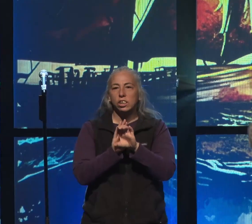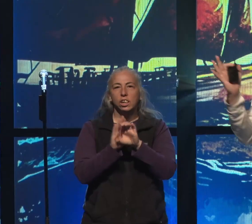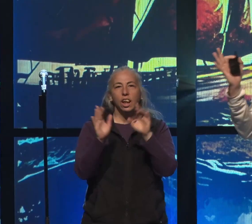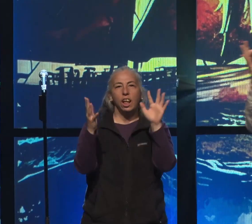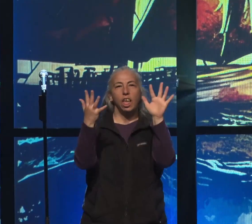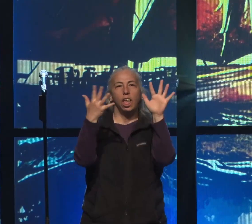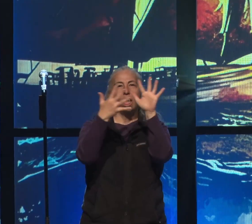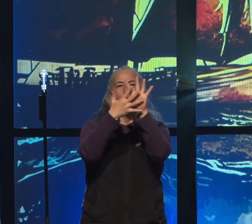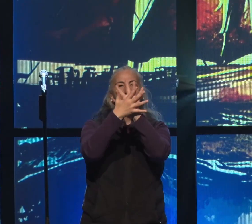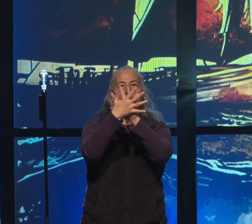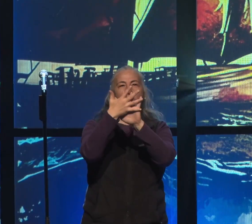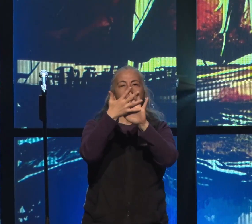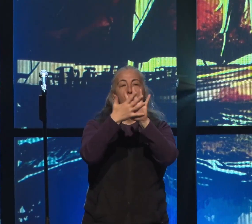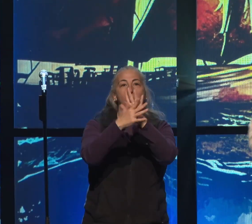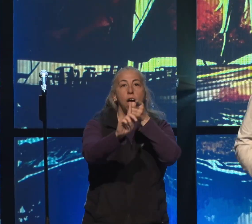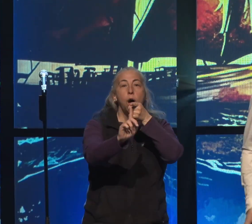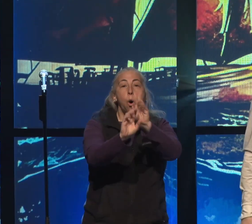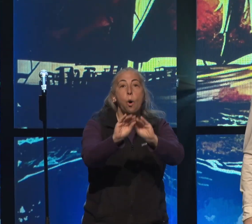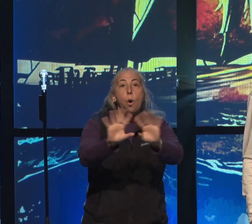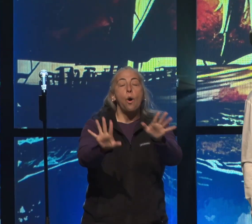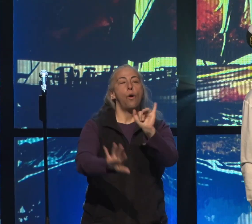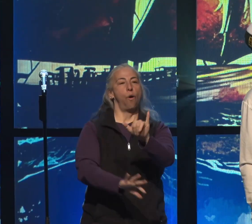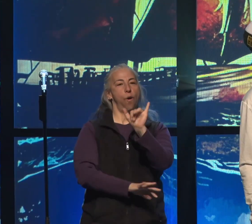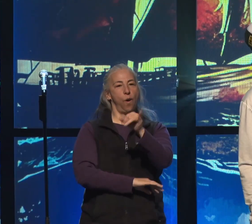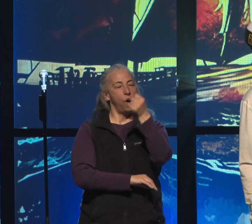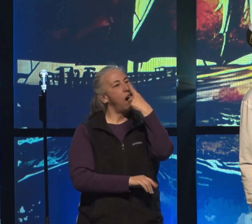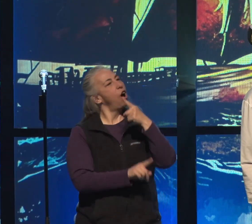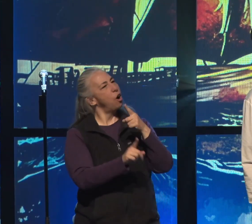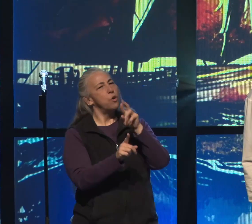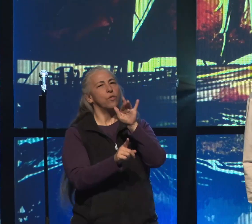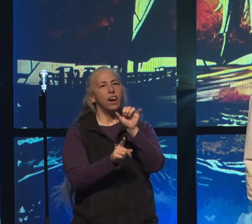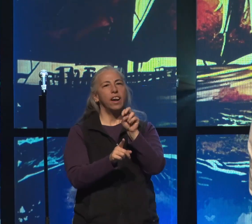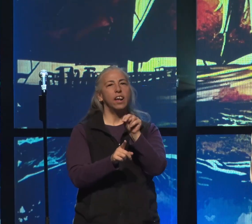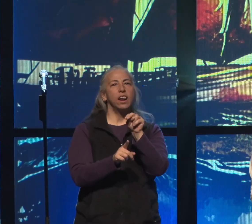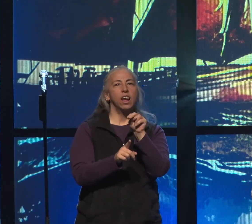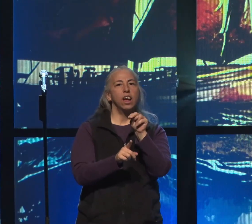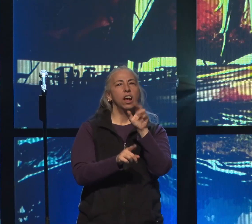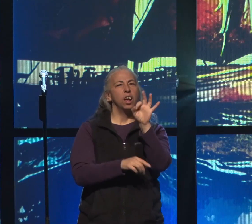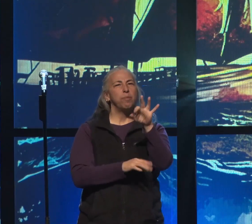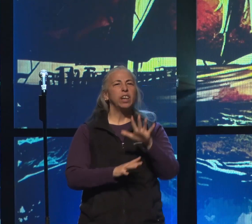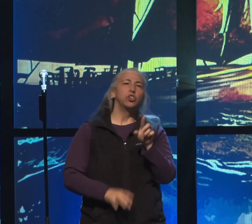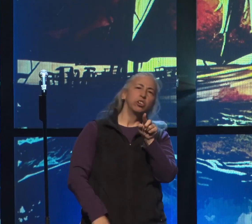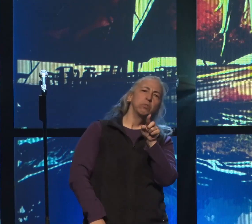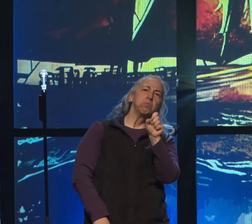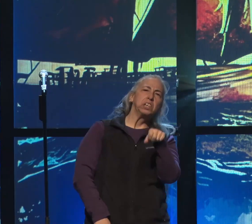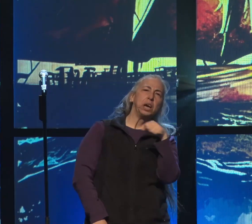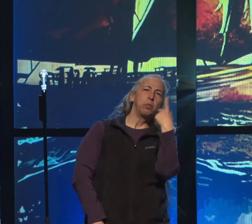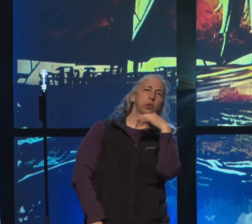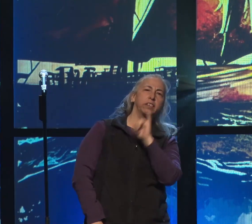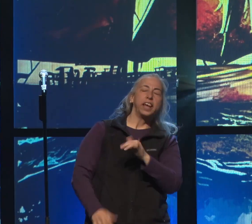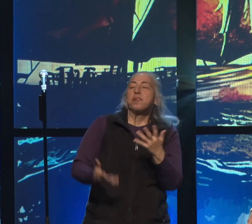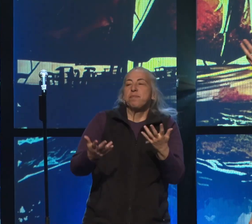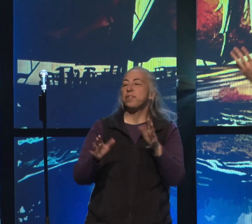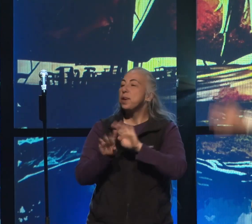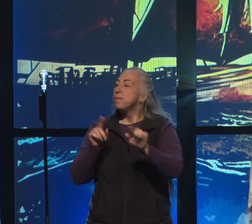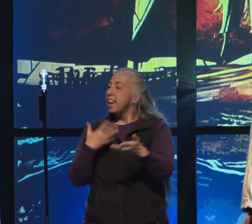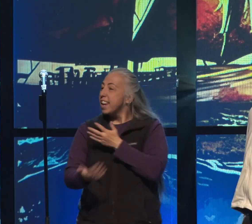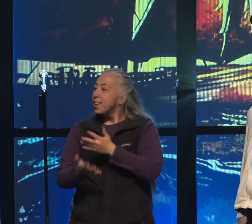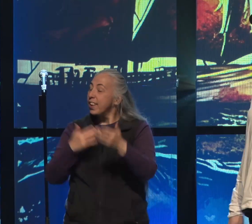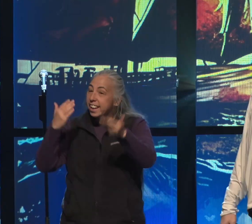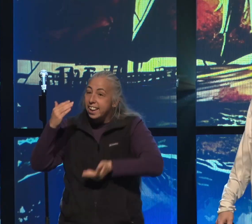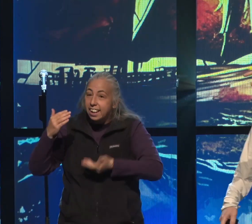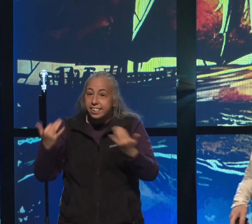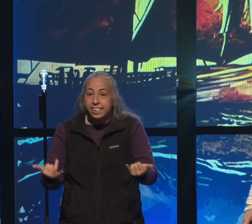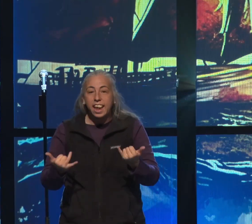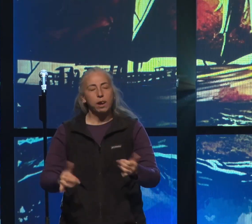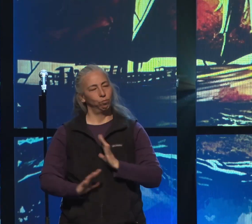You just have to keep looking at me long enough, and then eventually you go, oh, I guess he is kind of a pastor. I don't know. So there it is. But if you're a guest today, thank you for